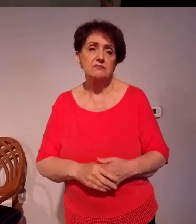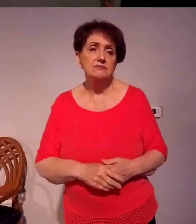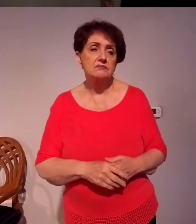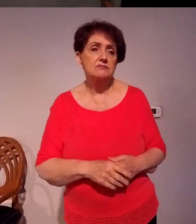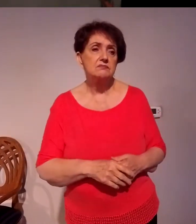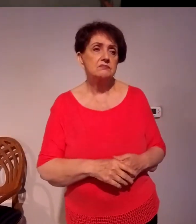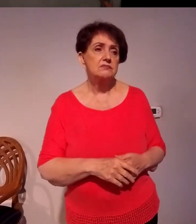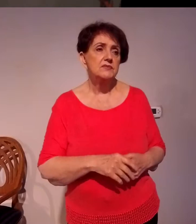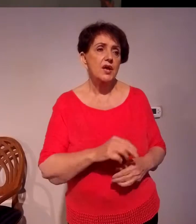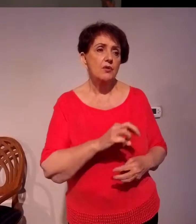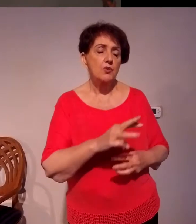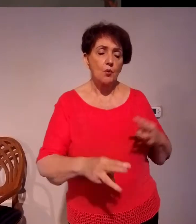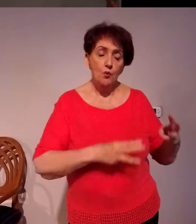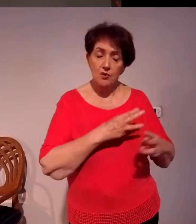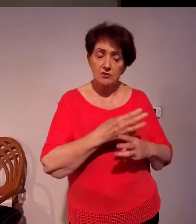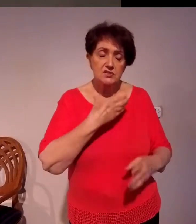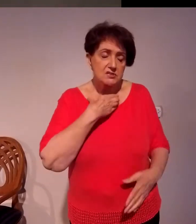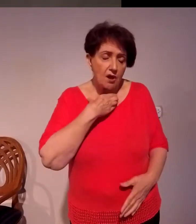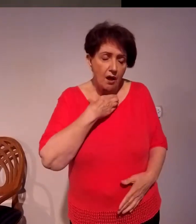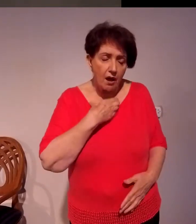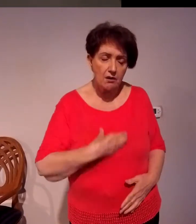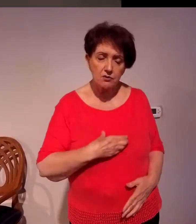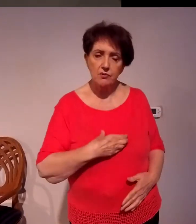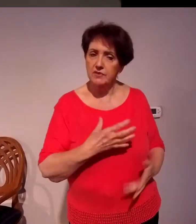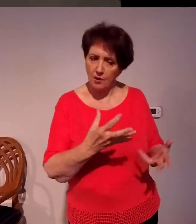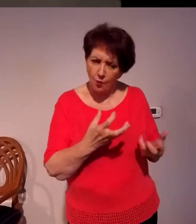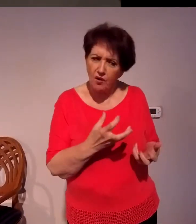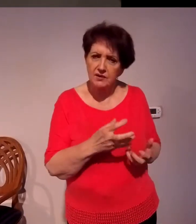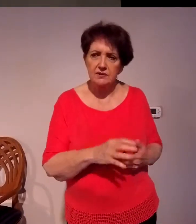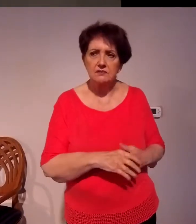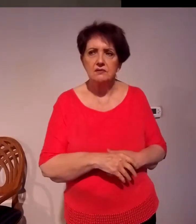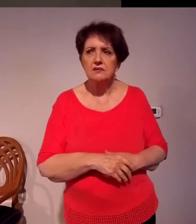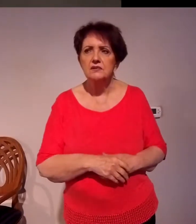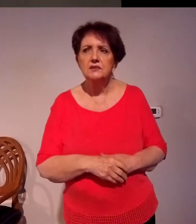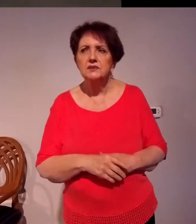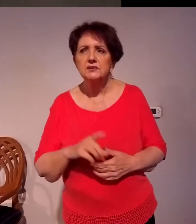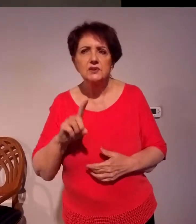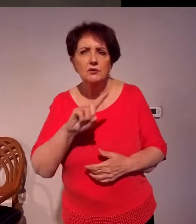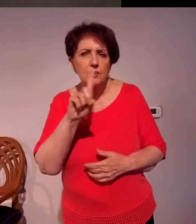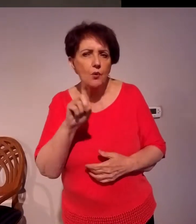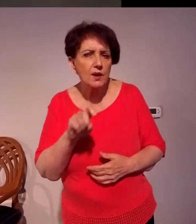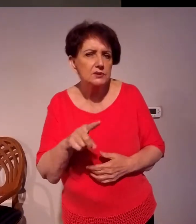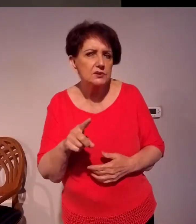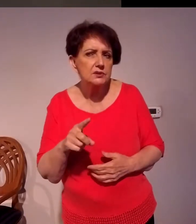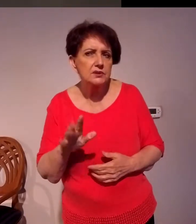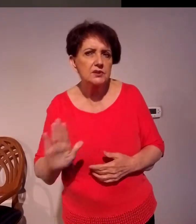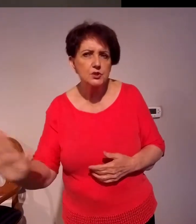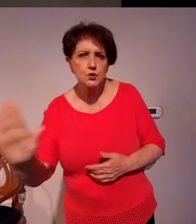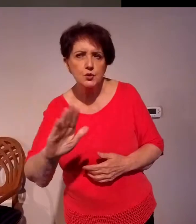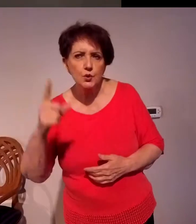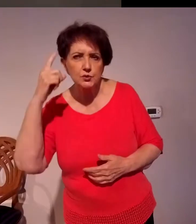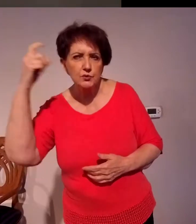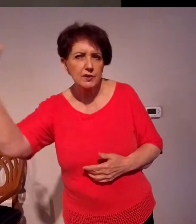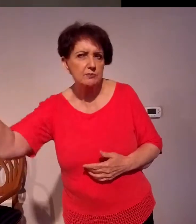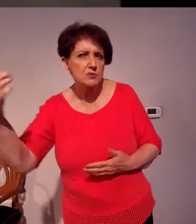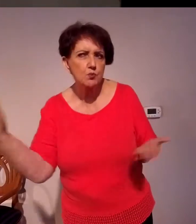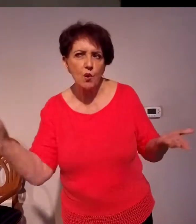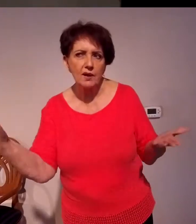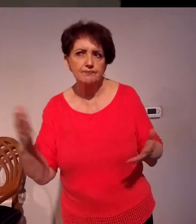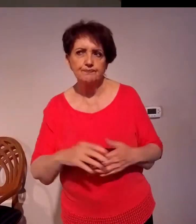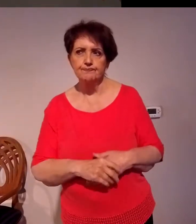world is hungry for it. And so the question is, what is your dream? Are you dreaming big